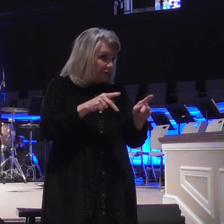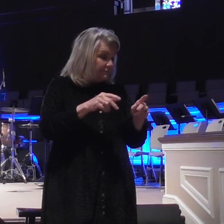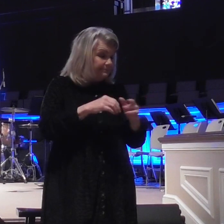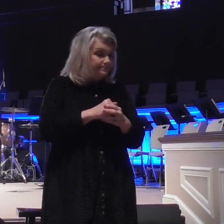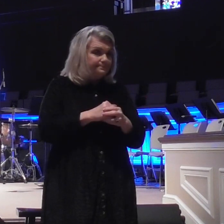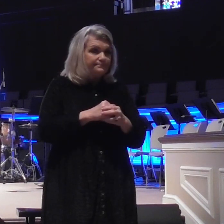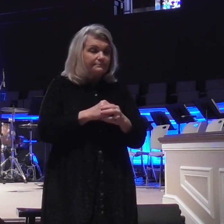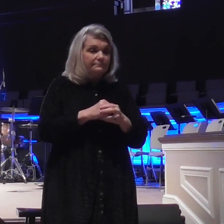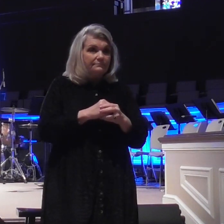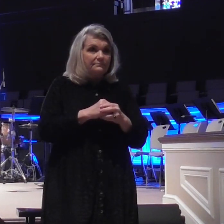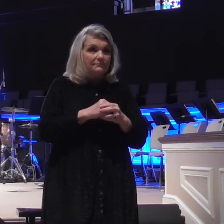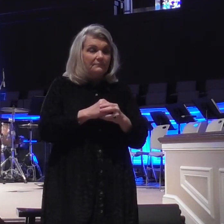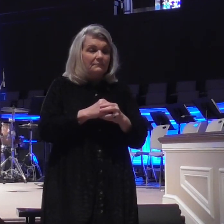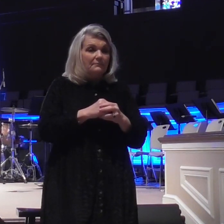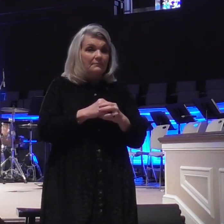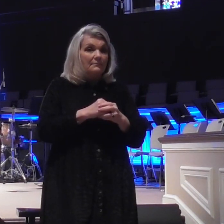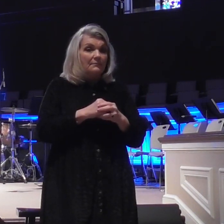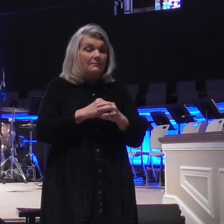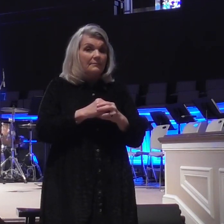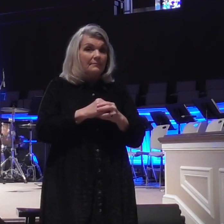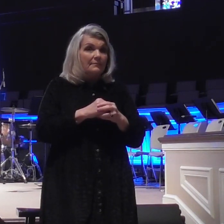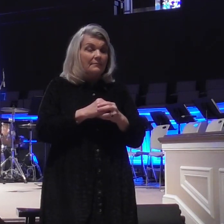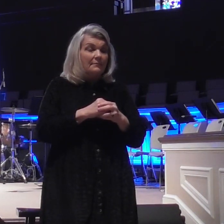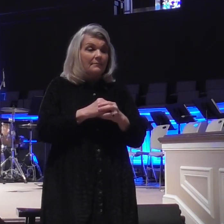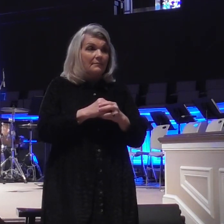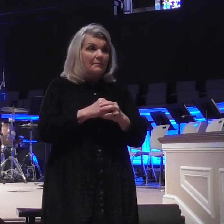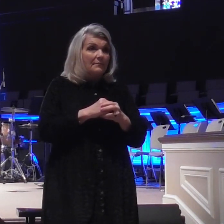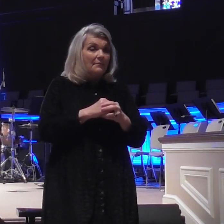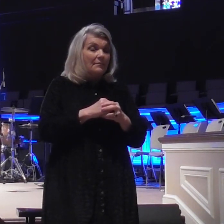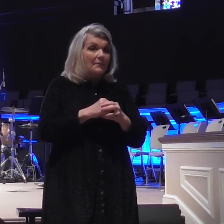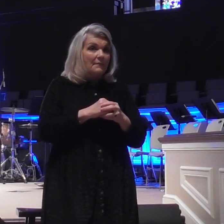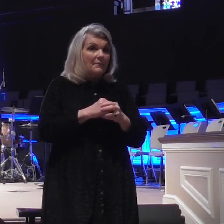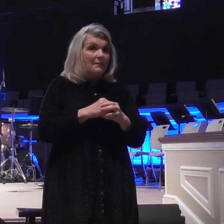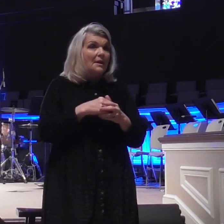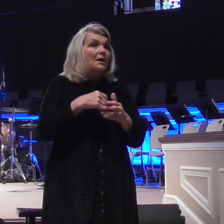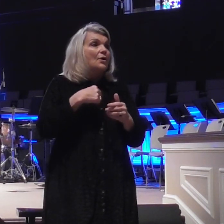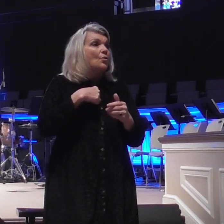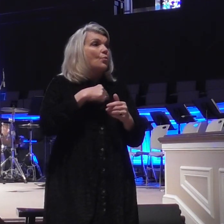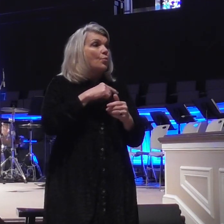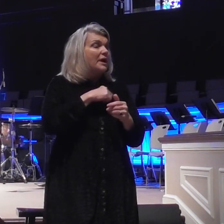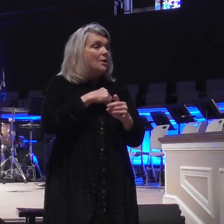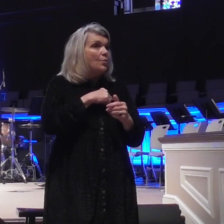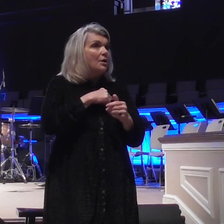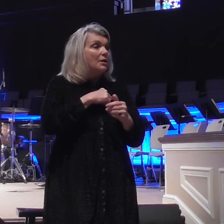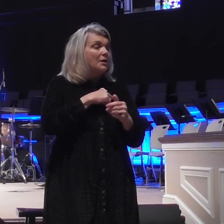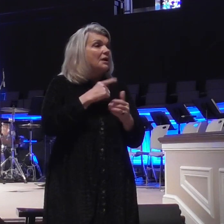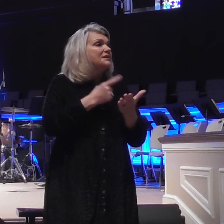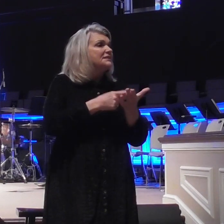morning and try to address through the use of the wisdom of God's word, issues related to gender ideology,